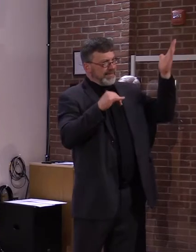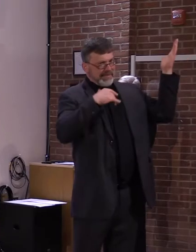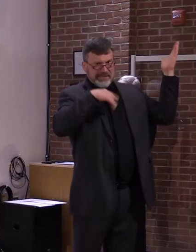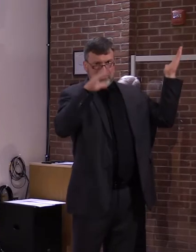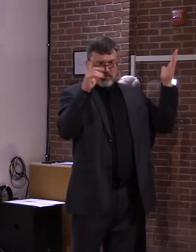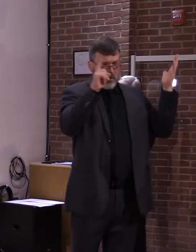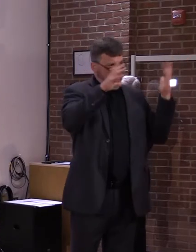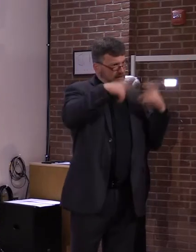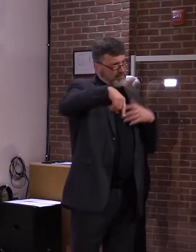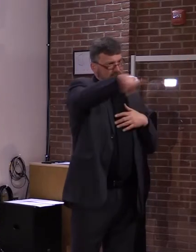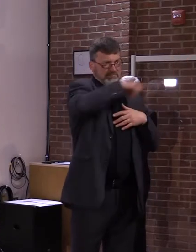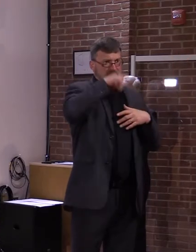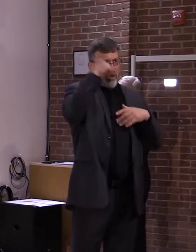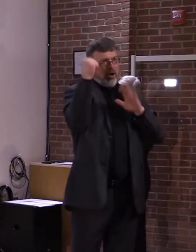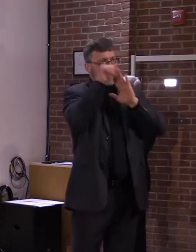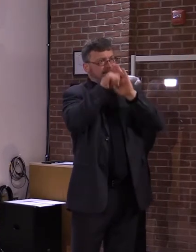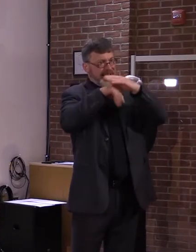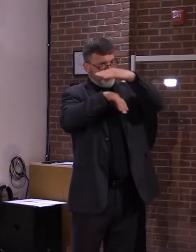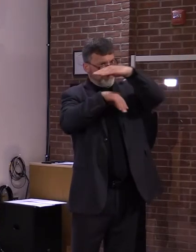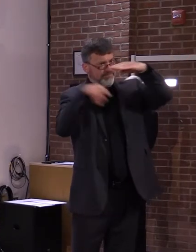different ways. In fact, I had